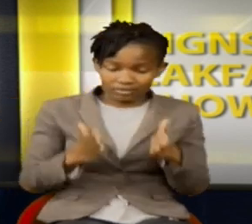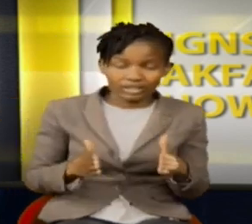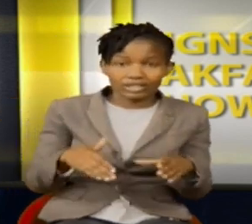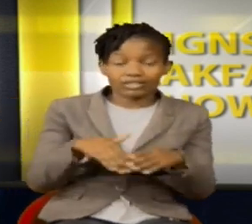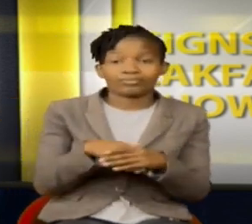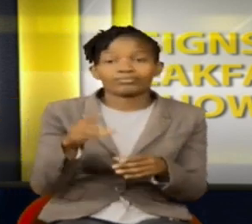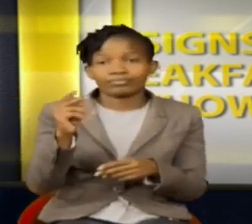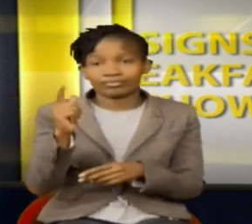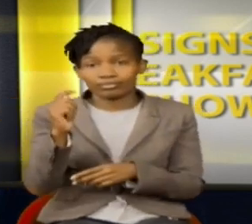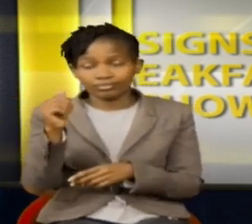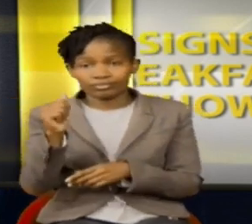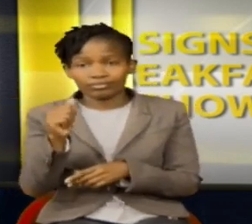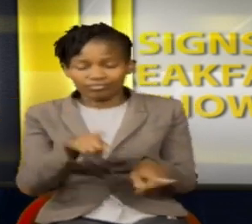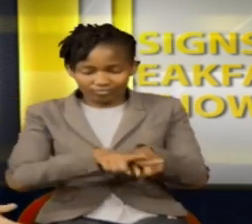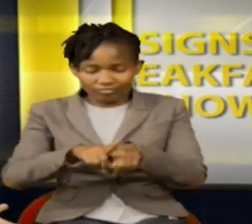database. Yes. You know, and